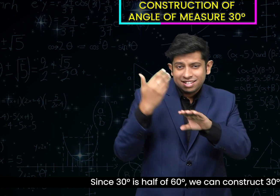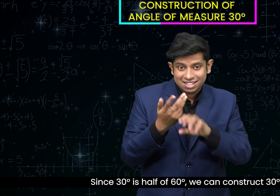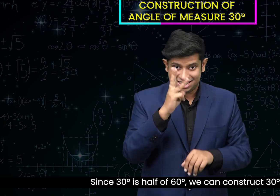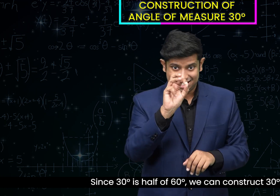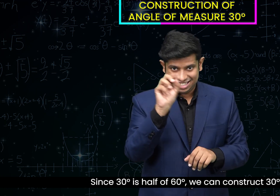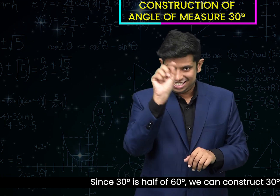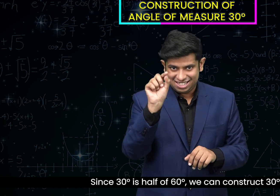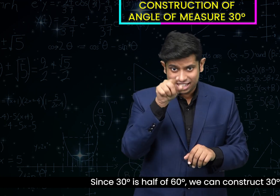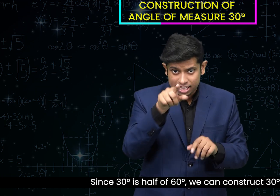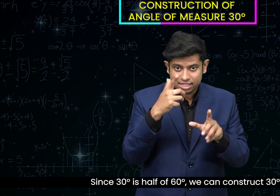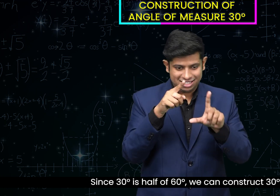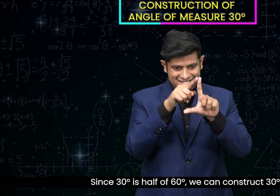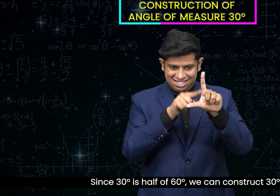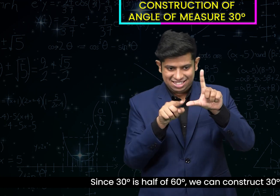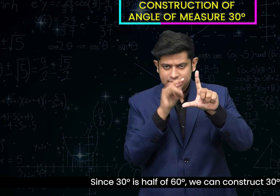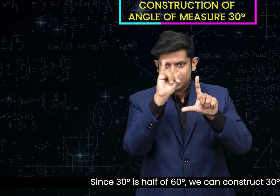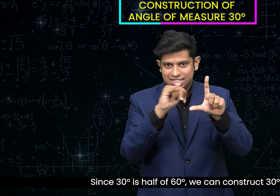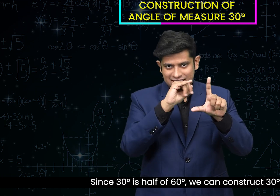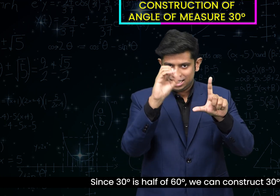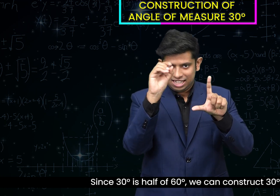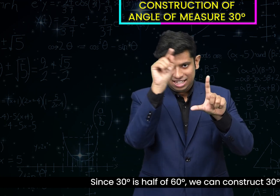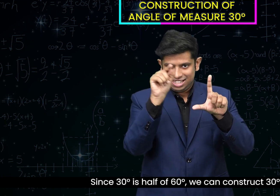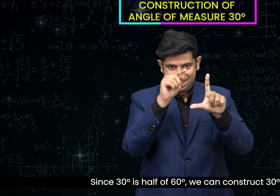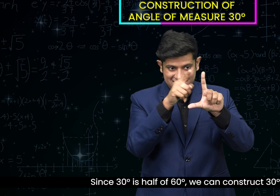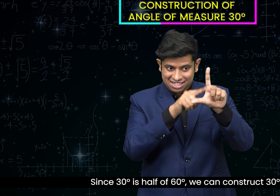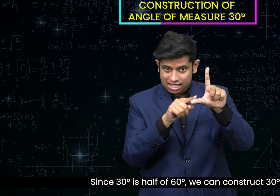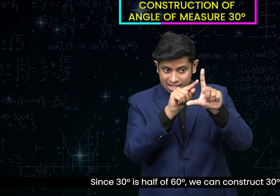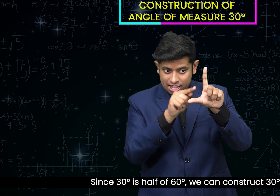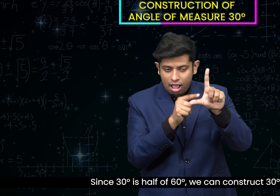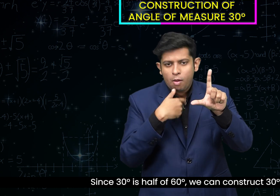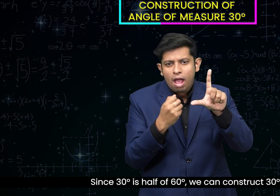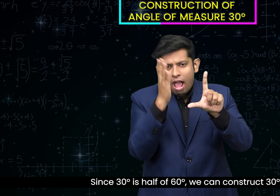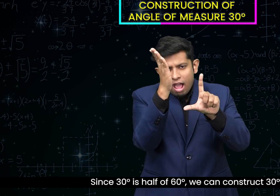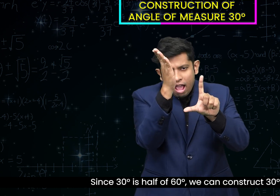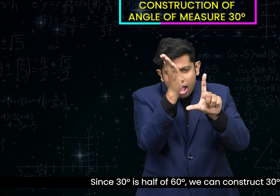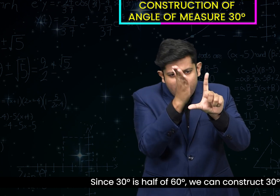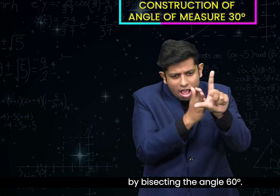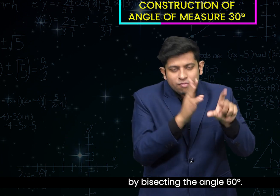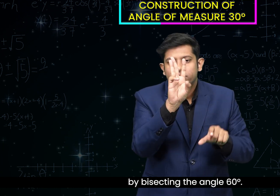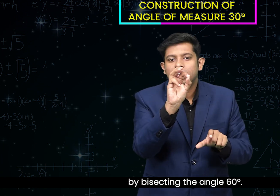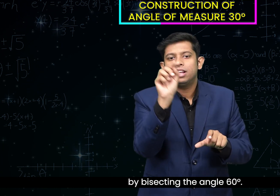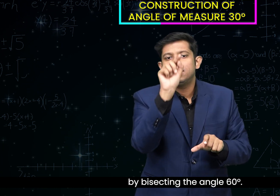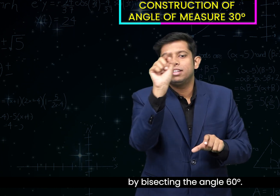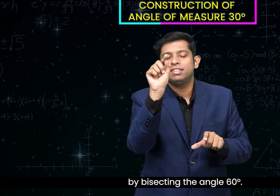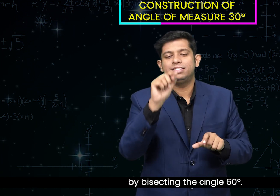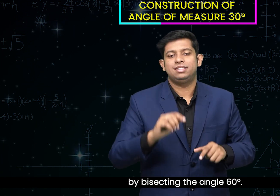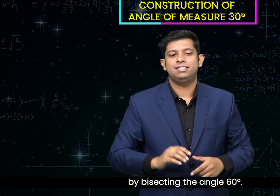Since 30 degrees is half of 60 degrees, we can construct 30 degrees by bisecting the angle 60